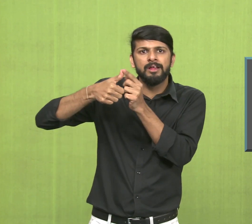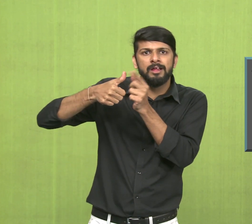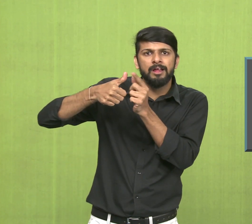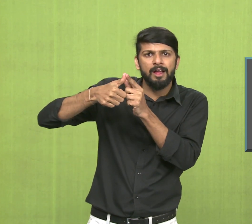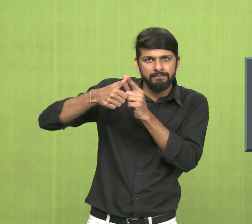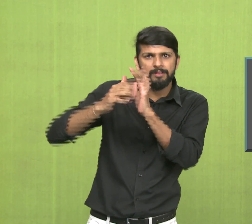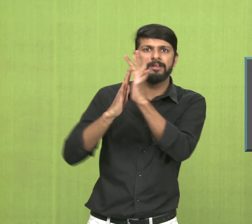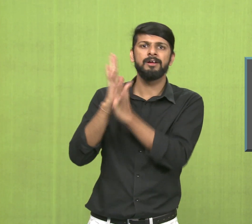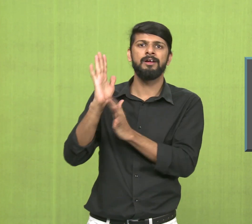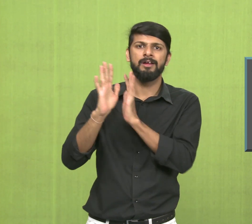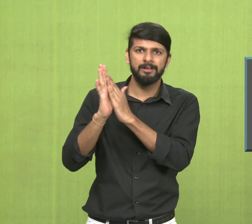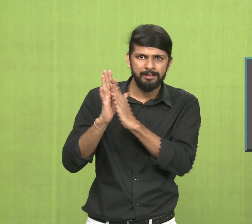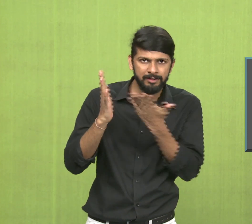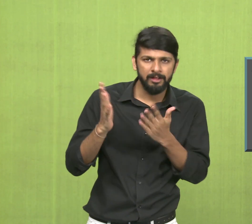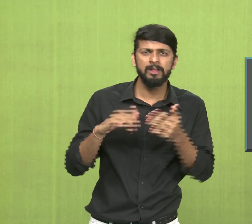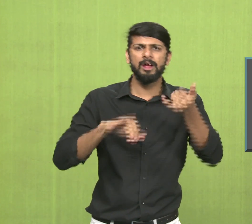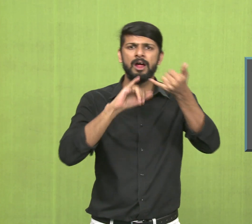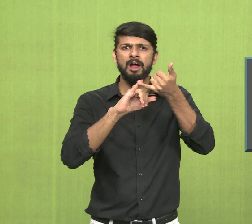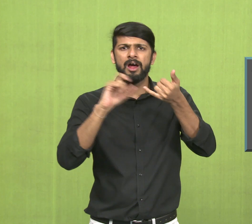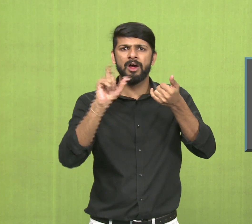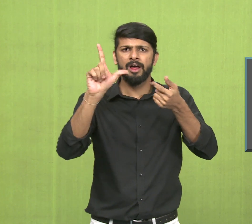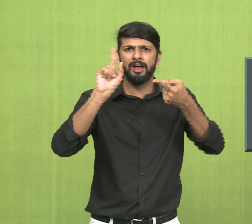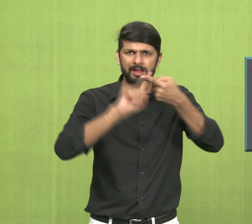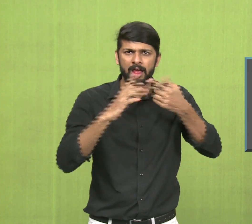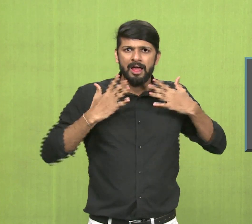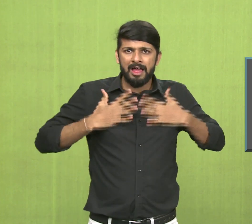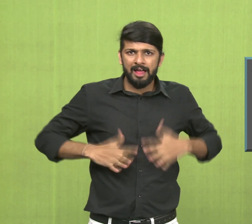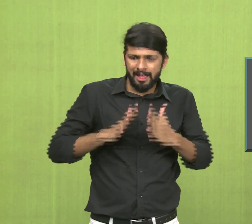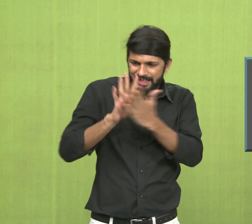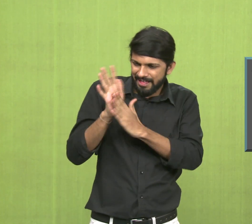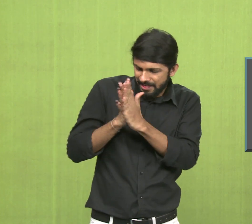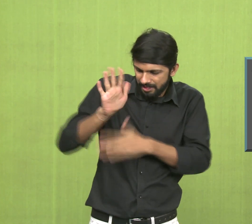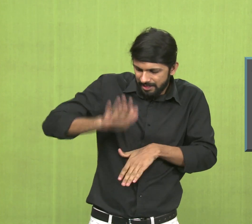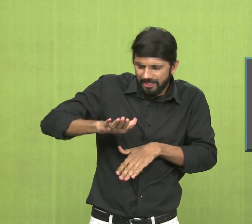The body parts used are the thumb, the fingers, the sole,